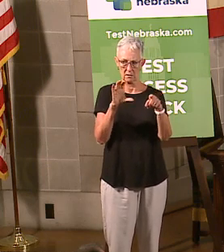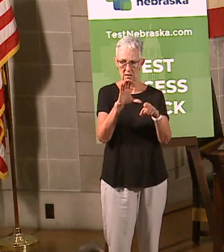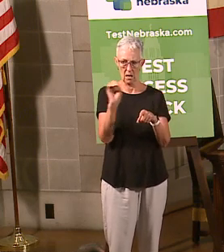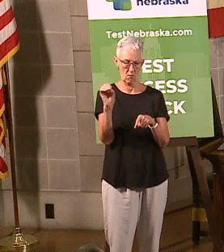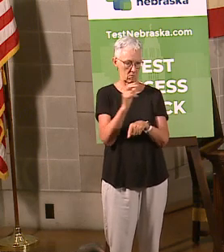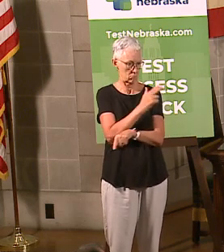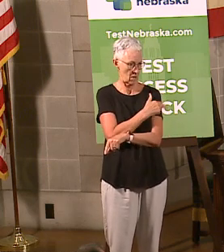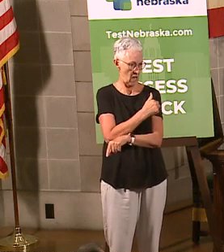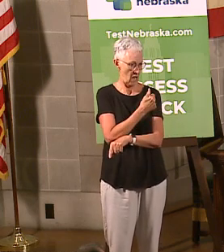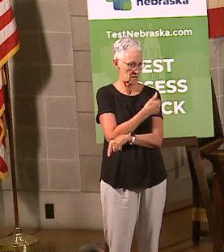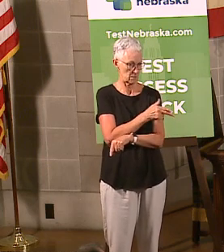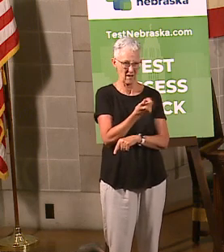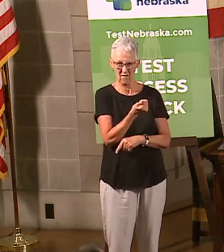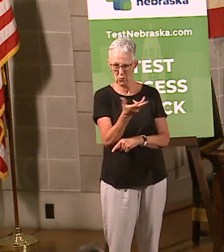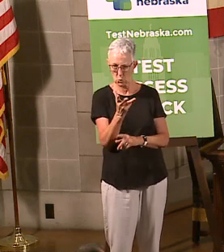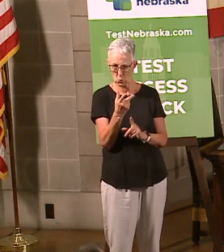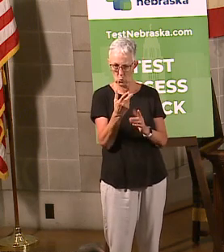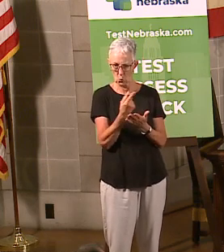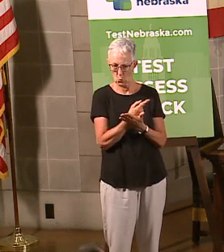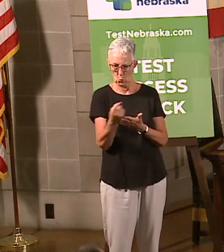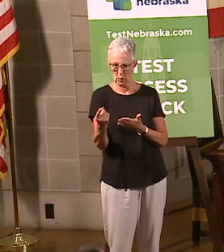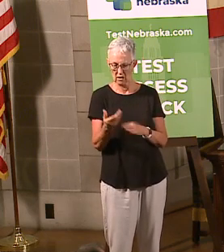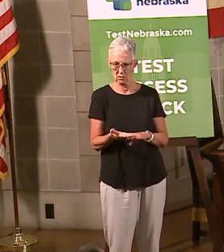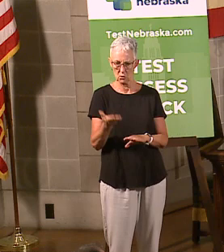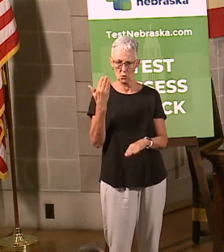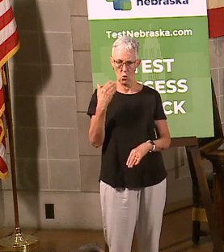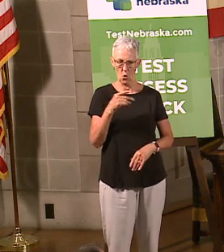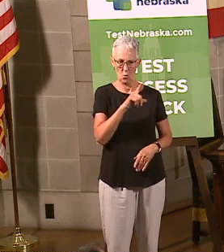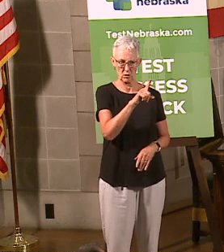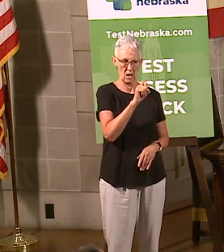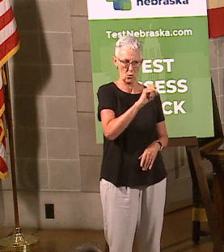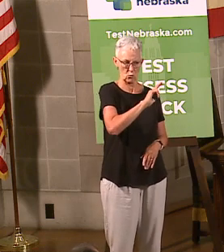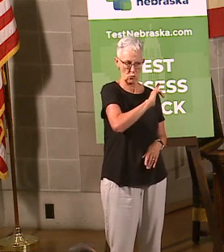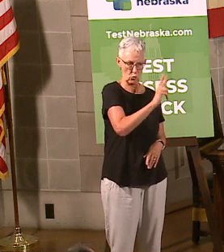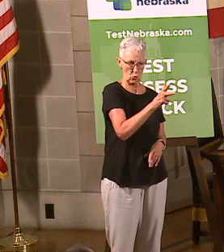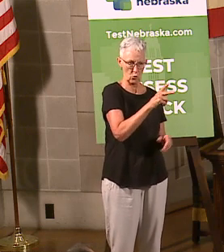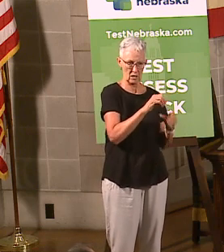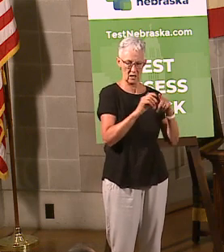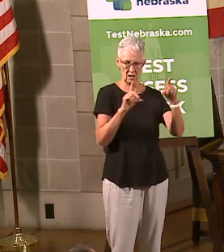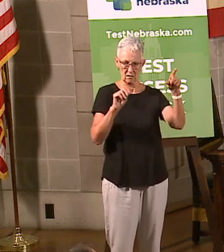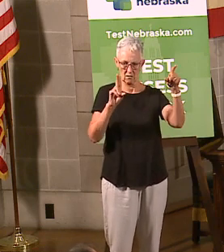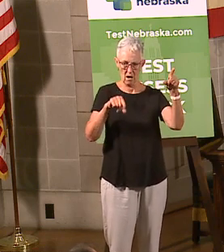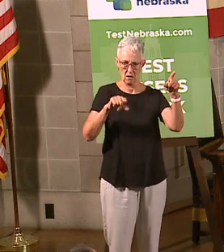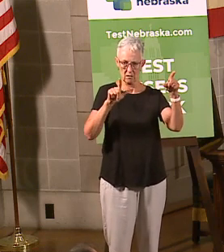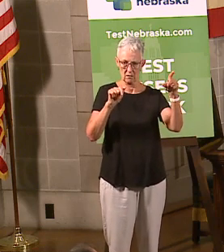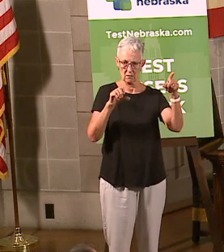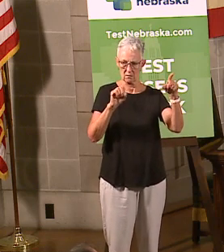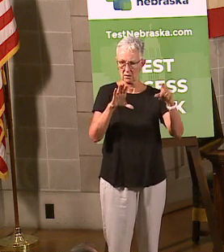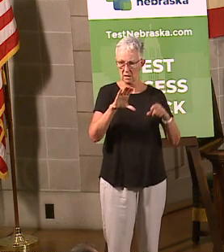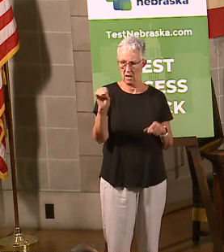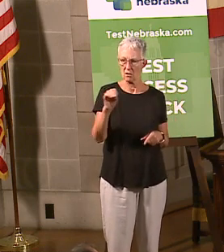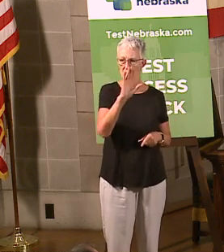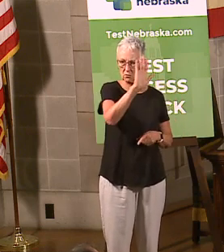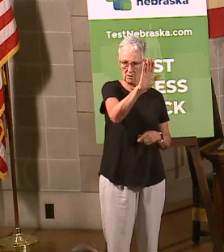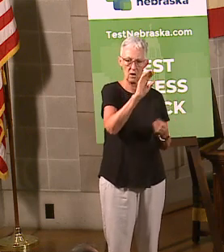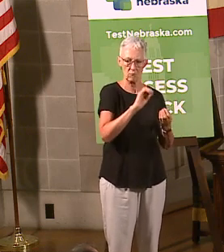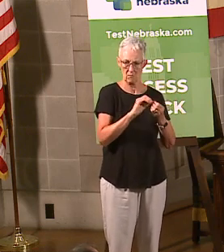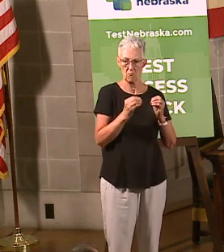a couple of weeks ago, it was like 130 some people in the hospital in Douglas County. So they've also been on the downward